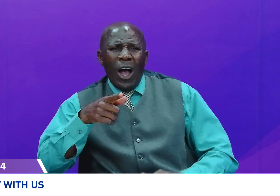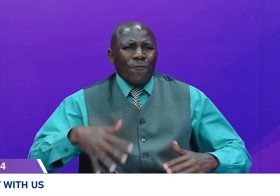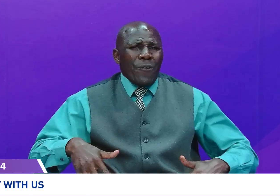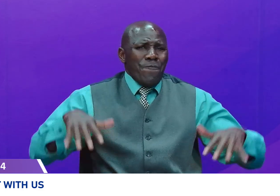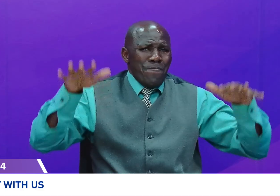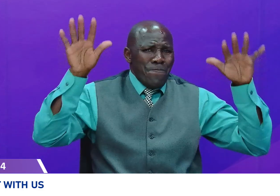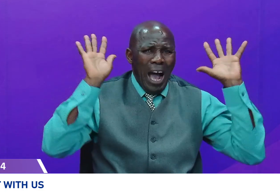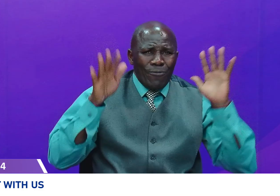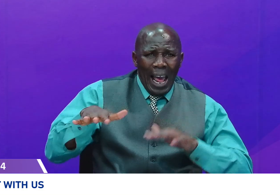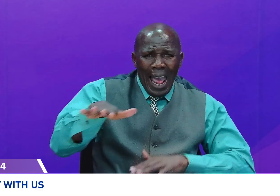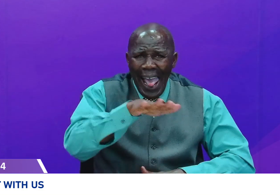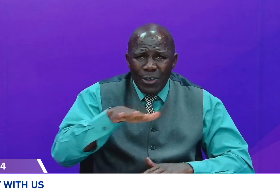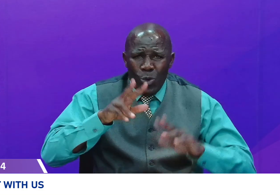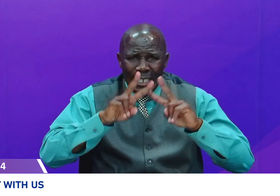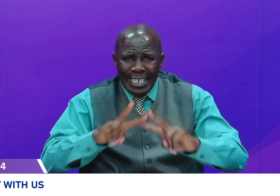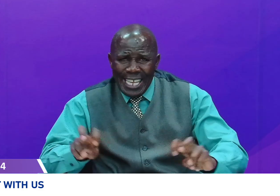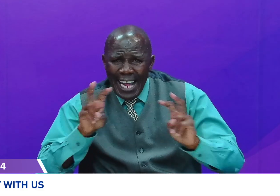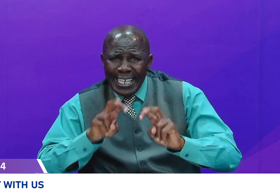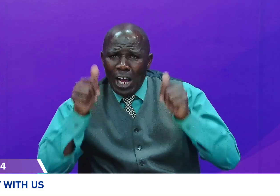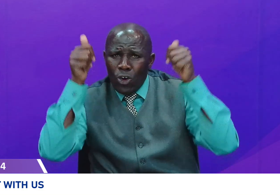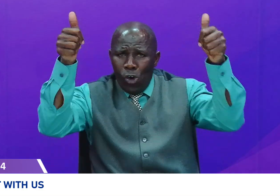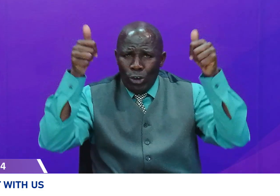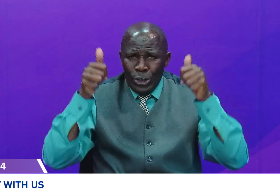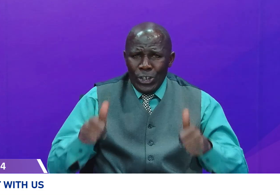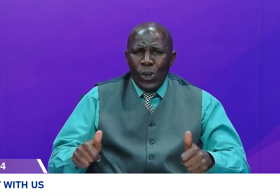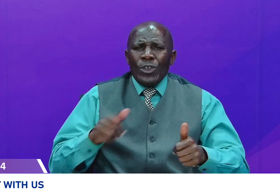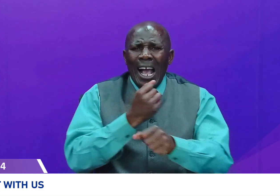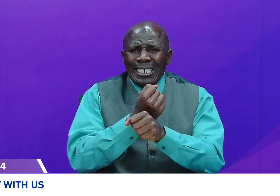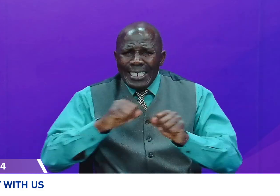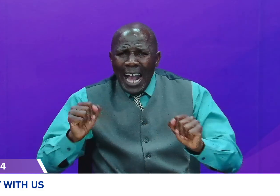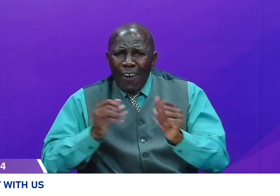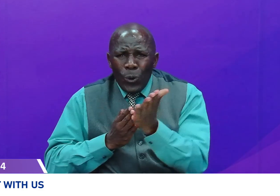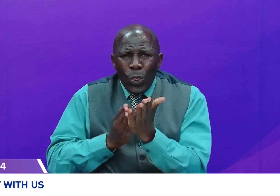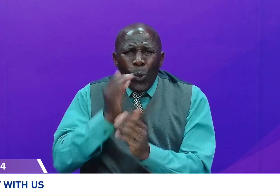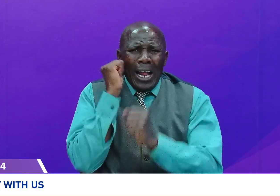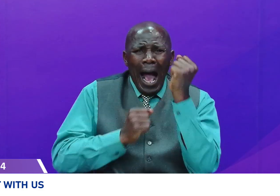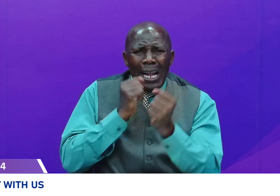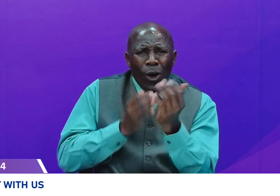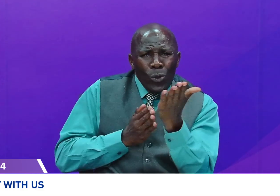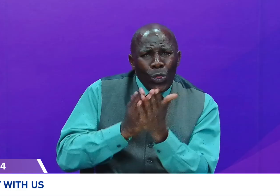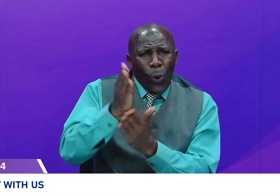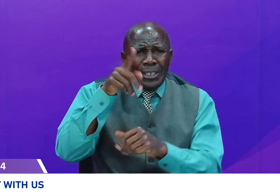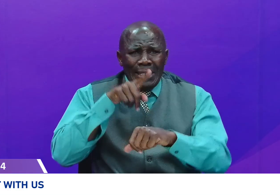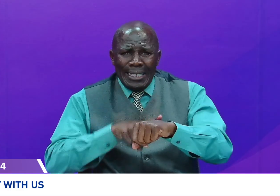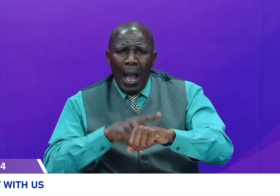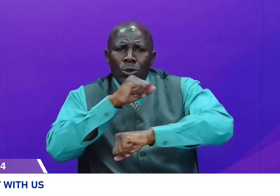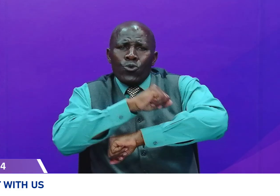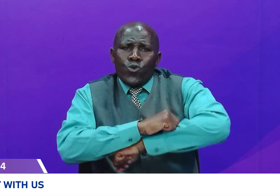2, and 3, Tena, Inako, Kayole,